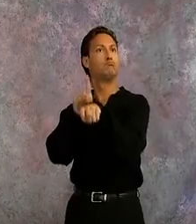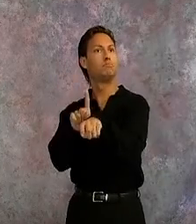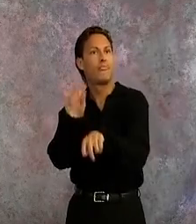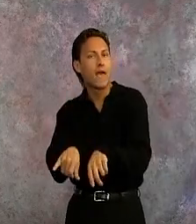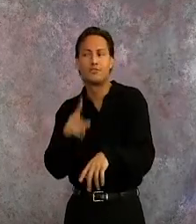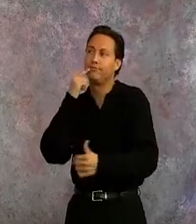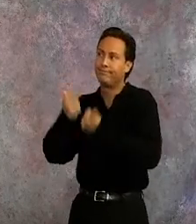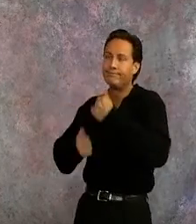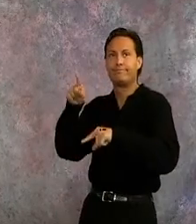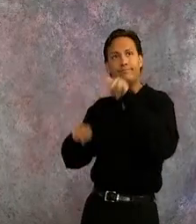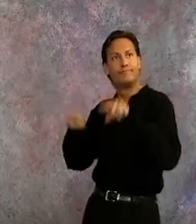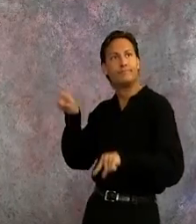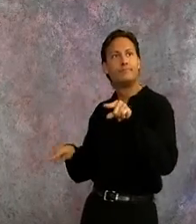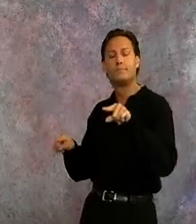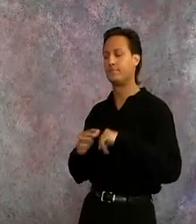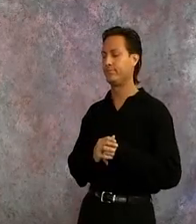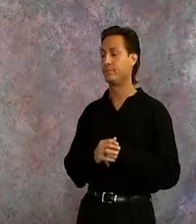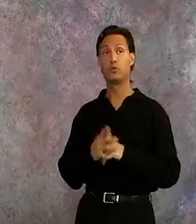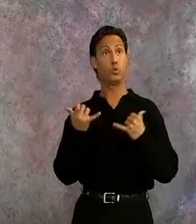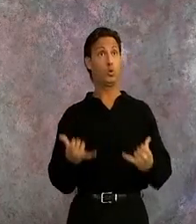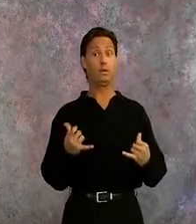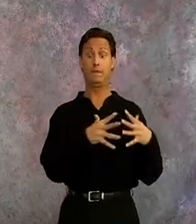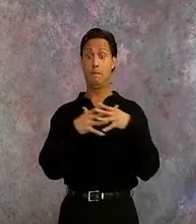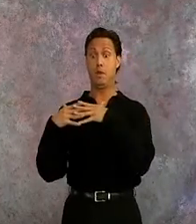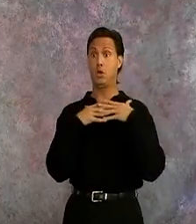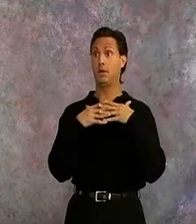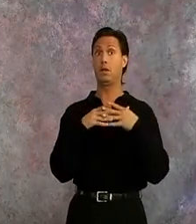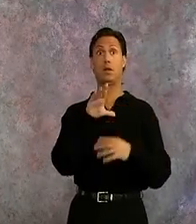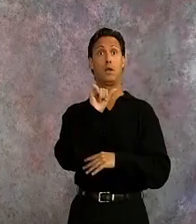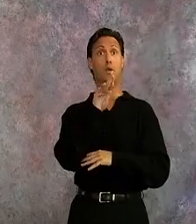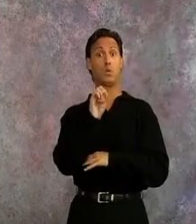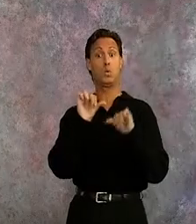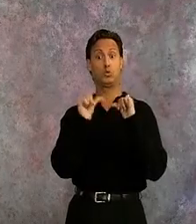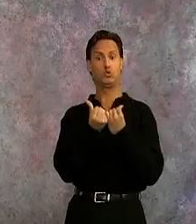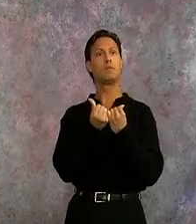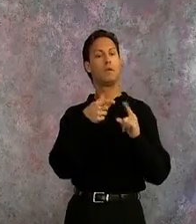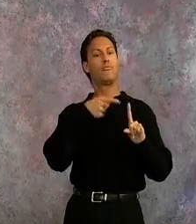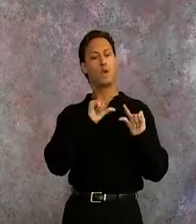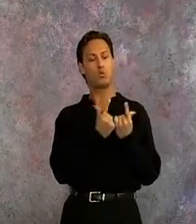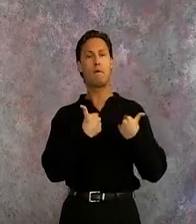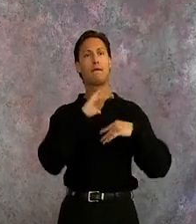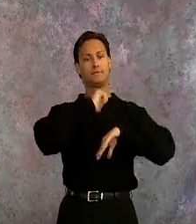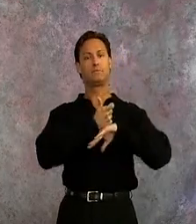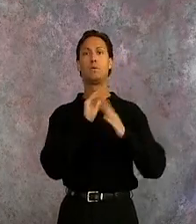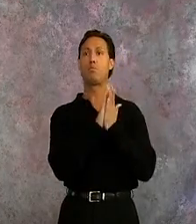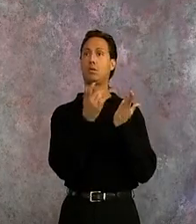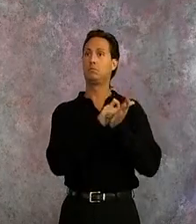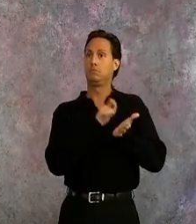there's the American Canoe Association has guidebooks, and it has suggested formats that,